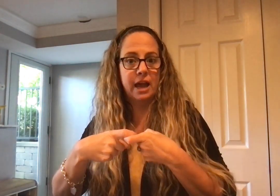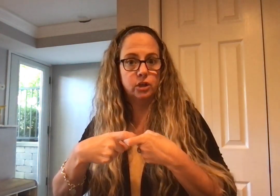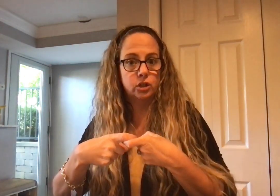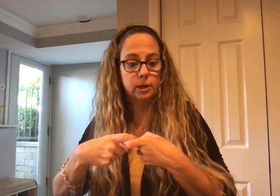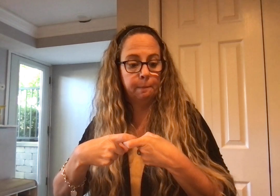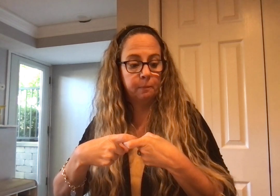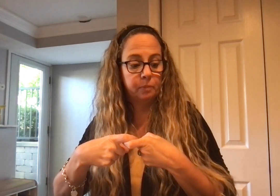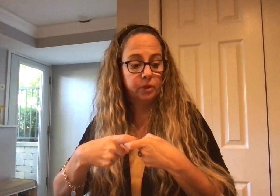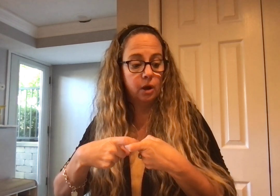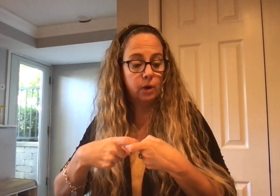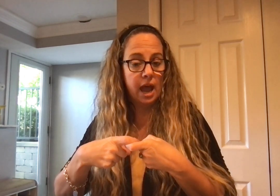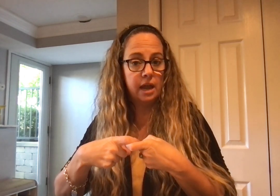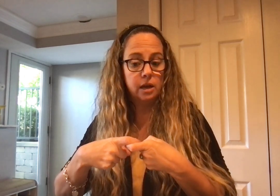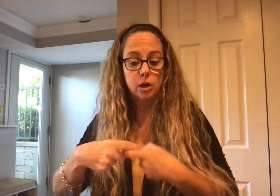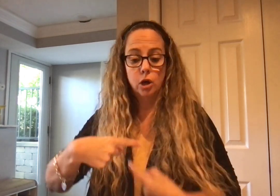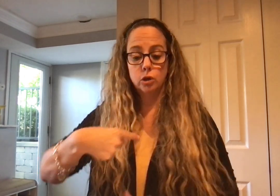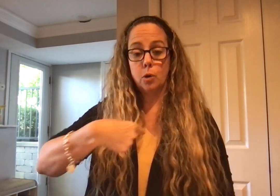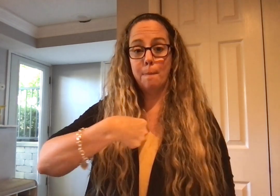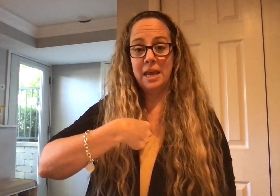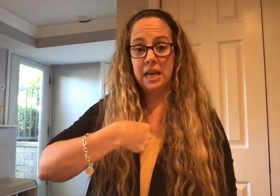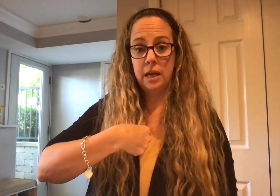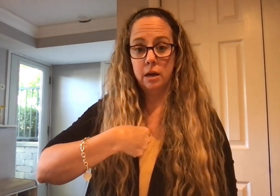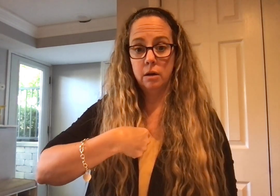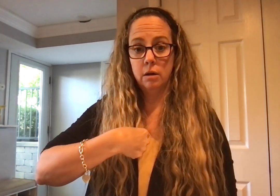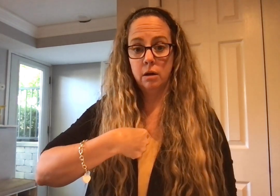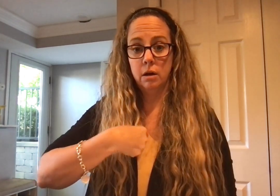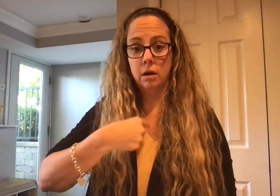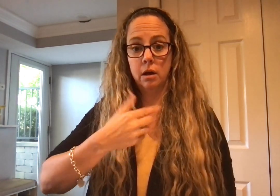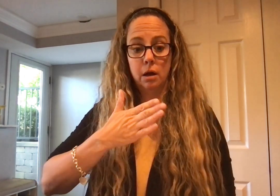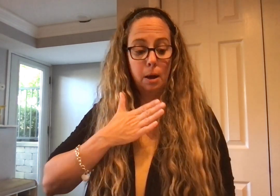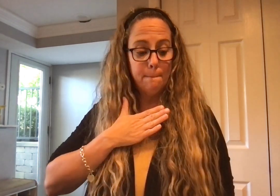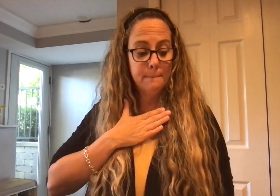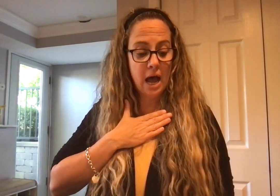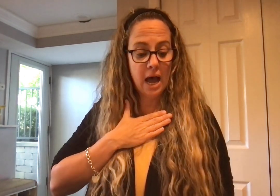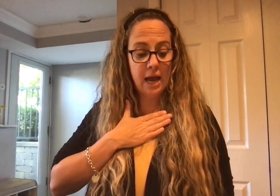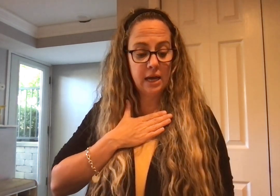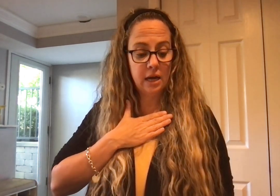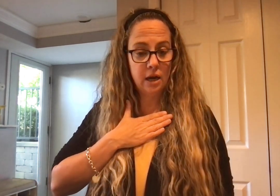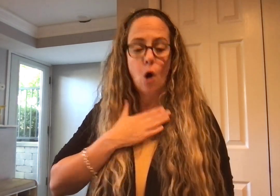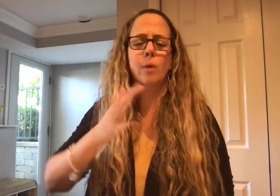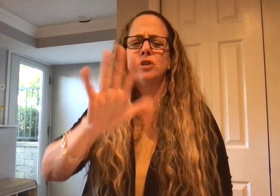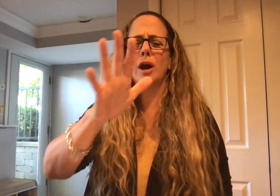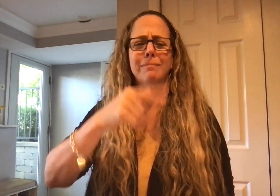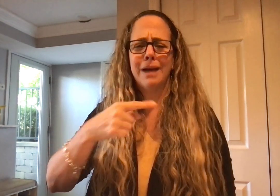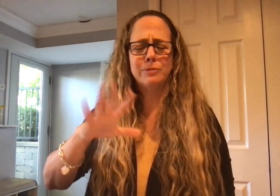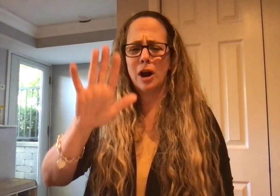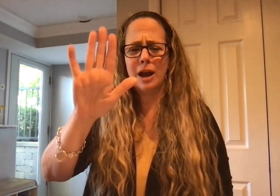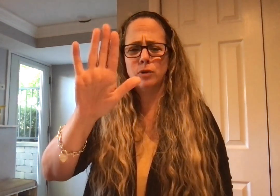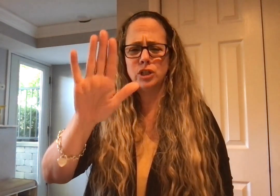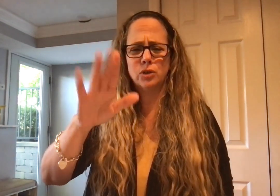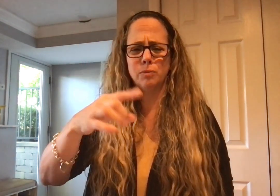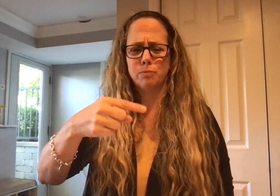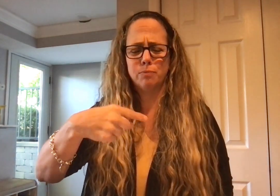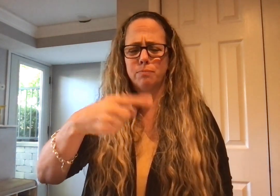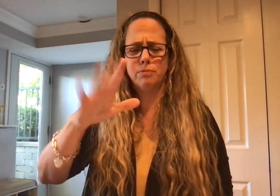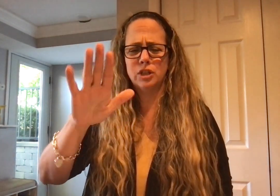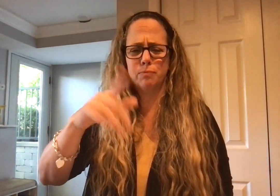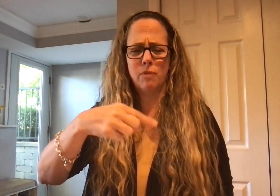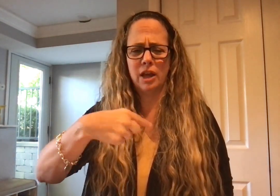Spanish. Okay, so me, my, I'm sorry. I was just doing just regular